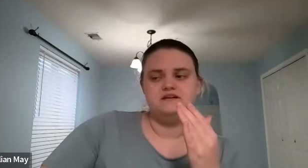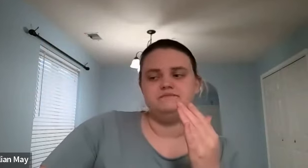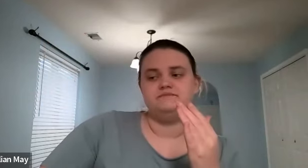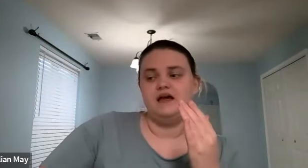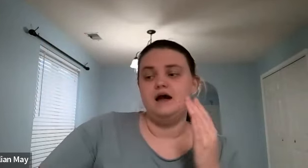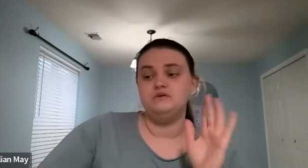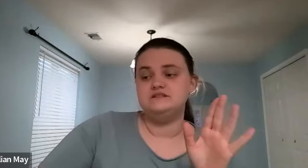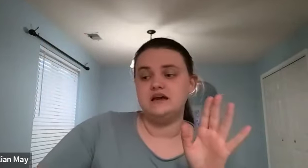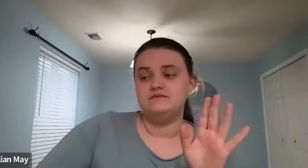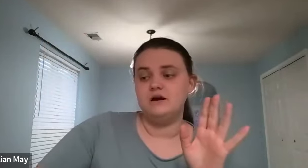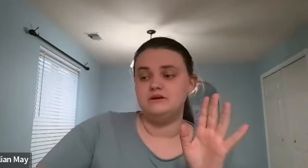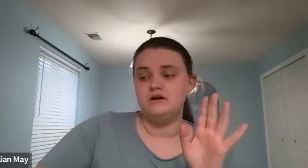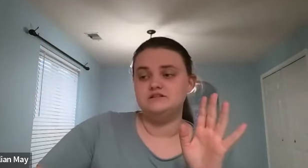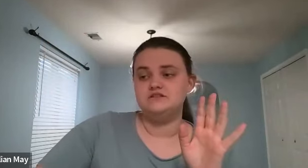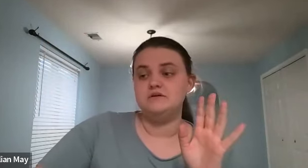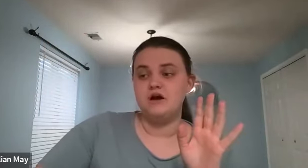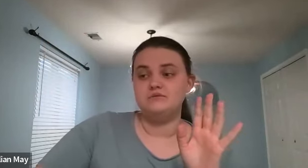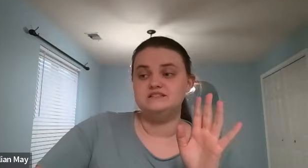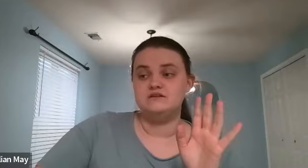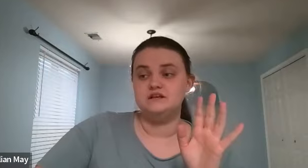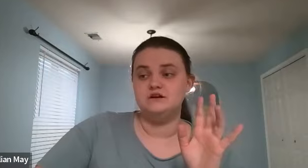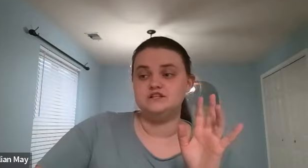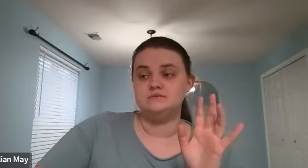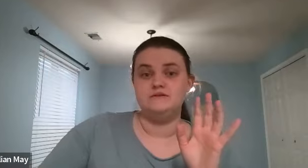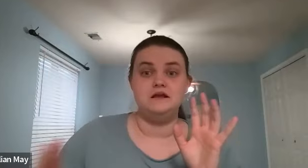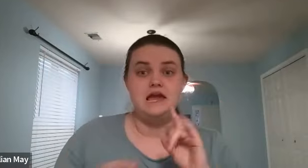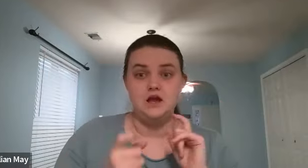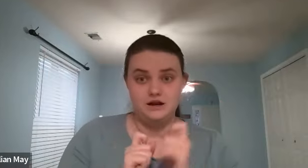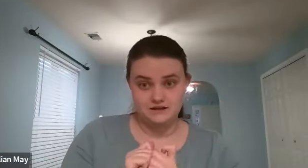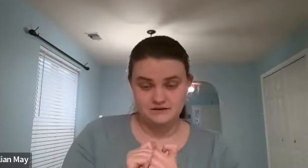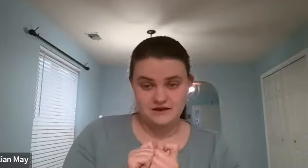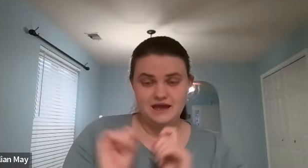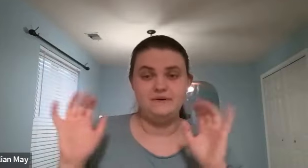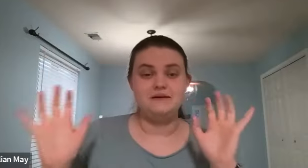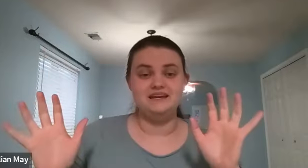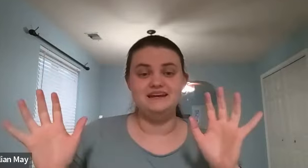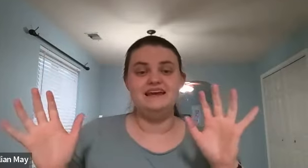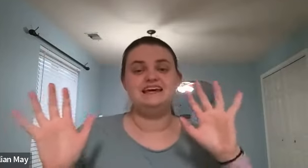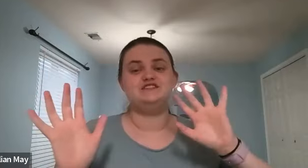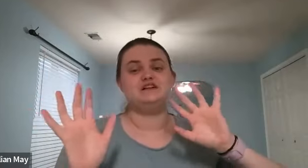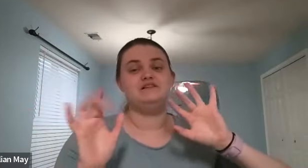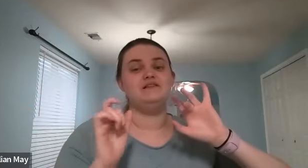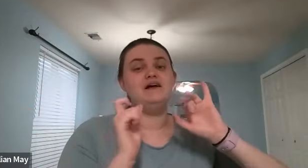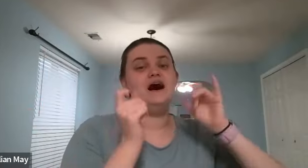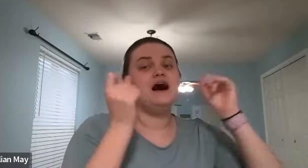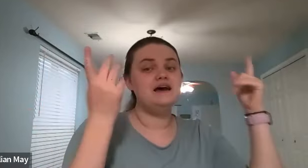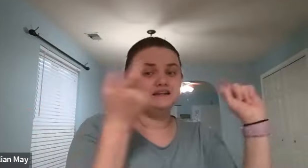it, I will say, I'll be honest with you, it is going to be very chaotic. What I mean is there's a lot of